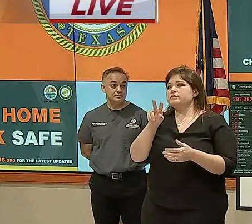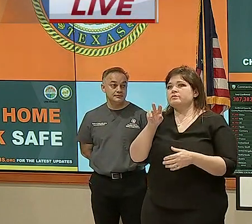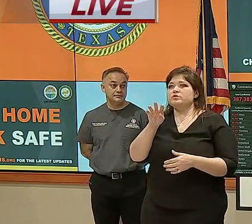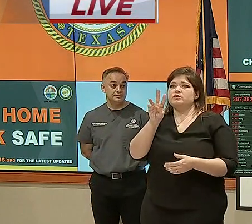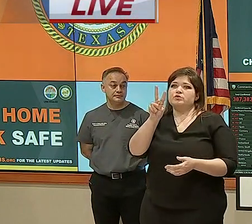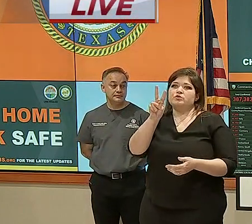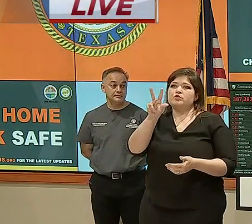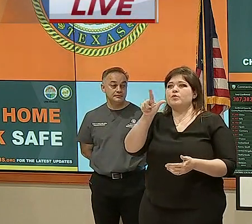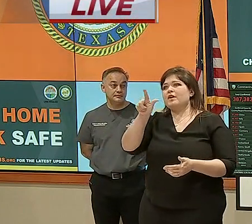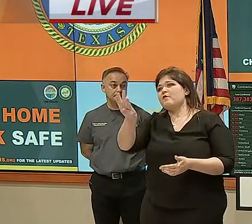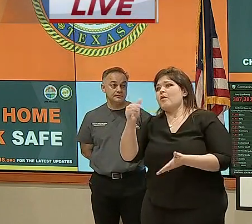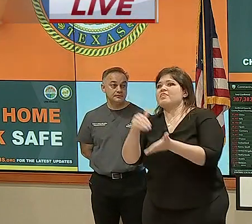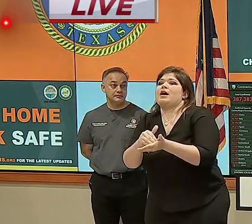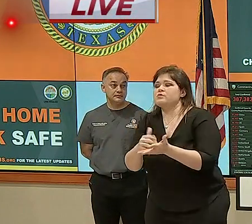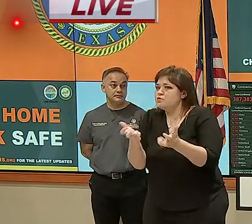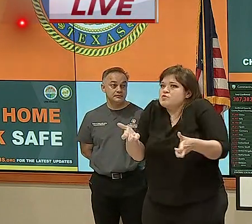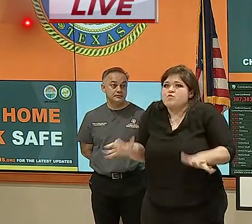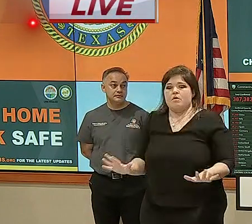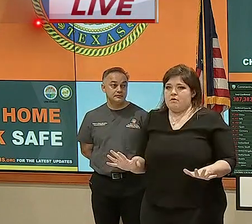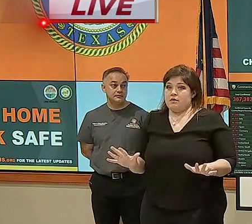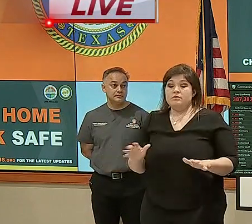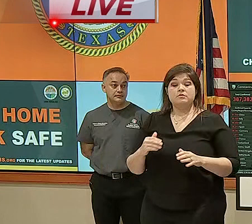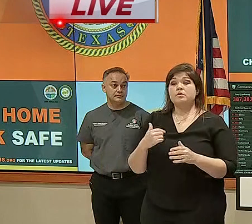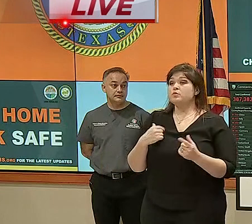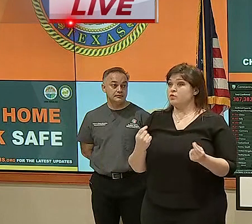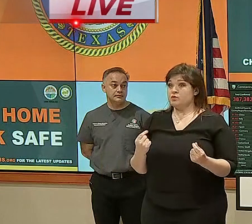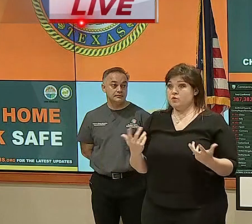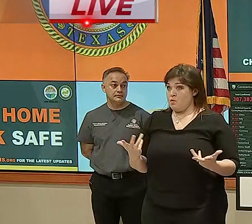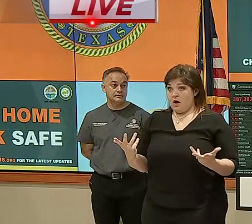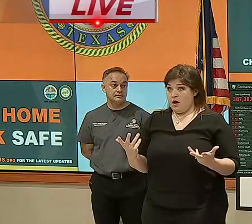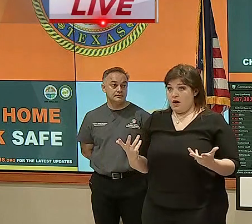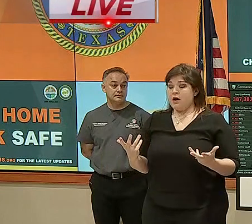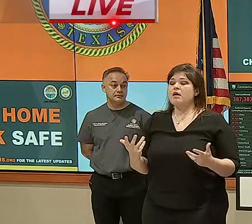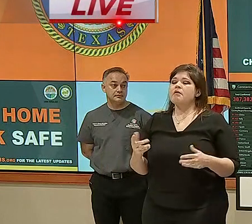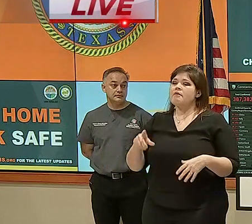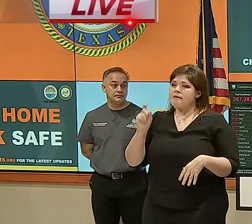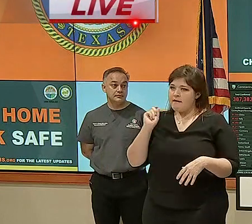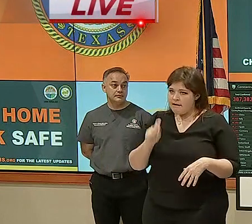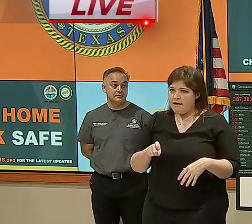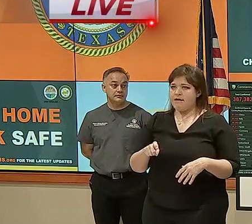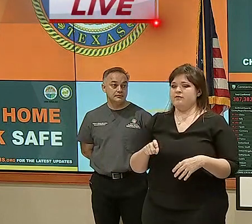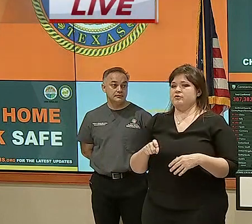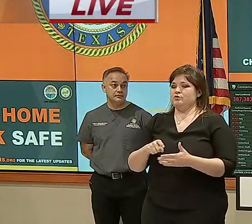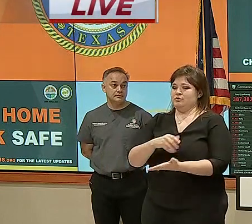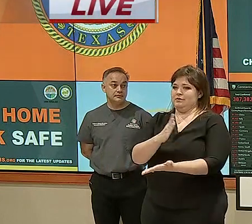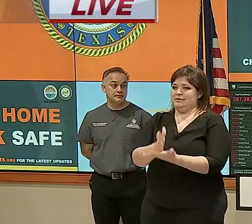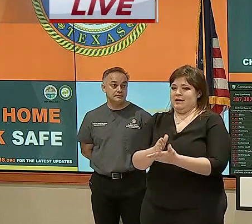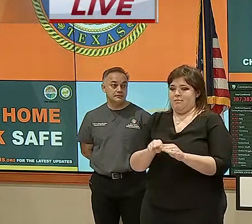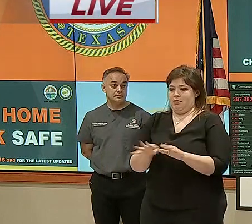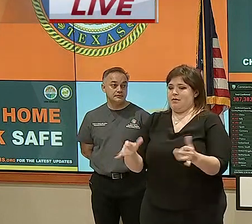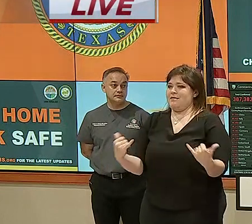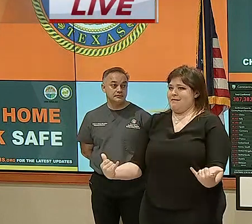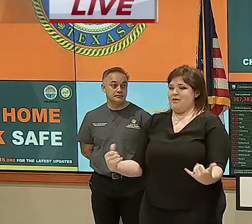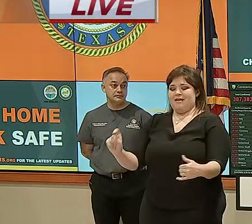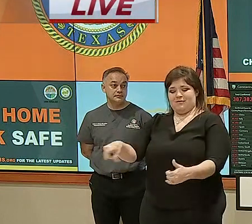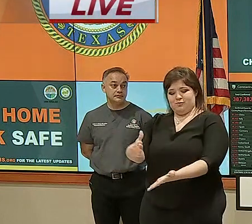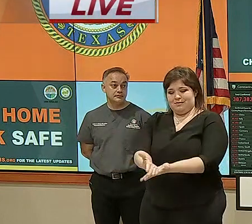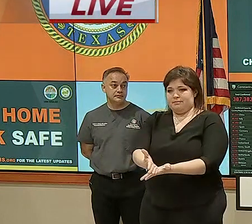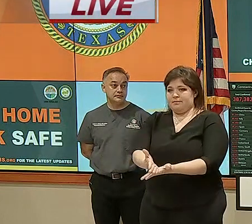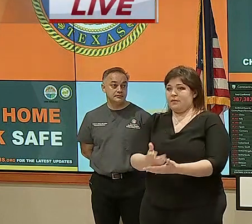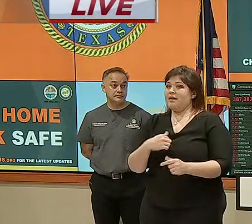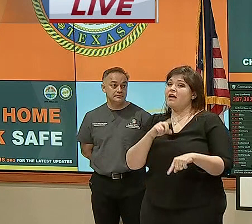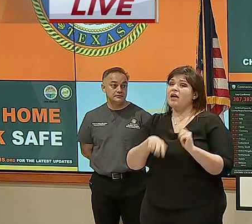to take the steps that are being put forth, the best time is right now. We don't have the luxury of